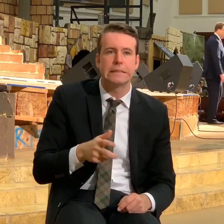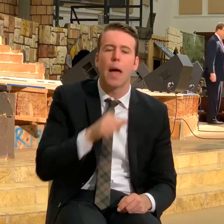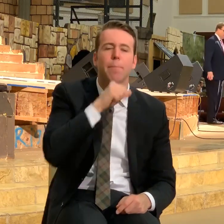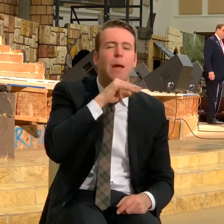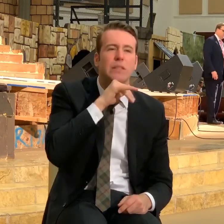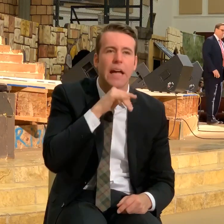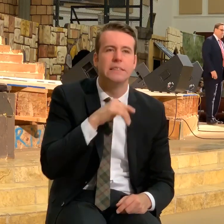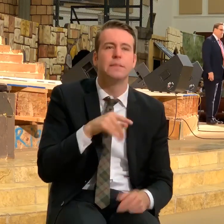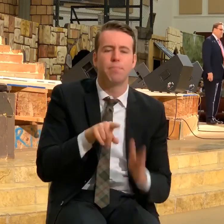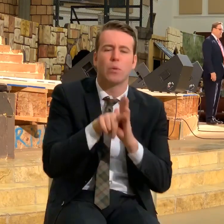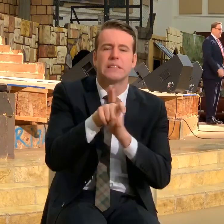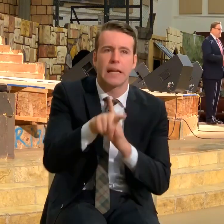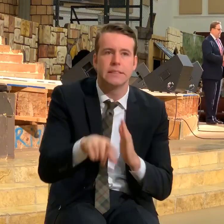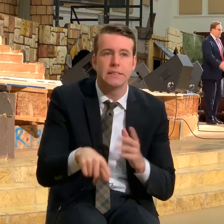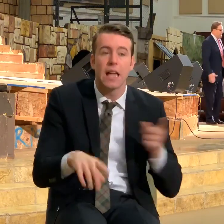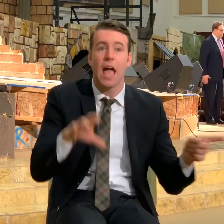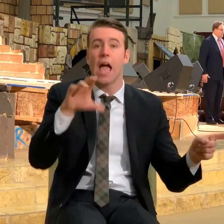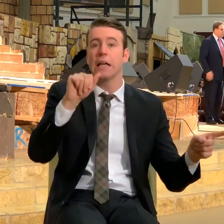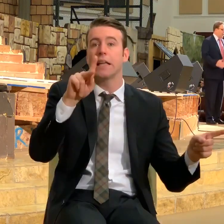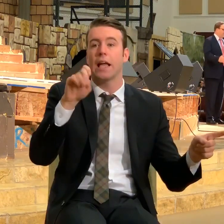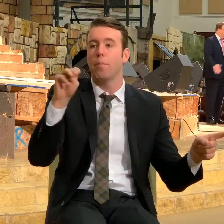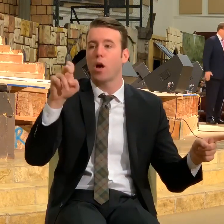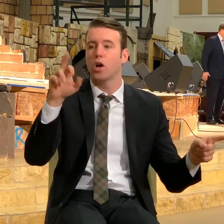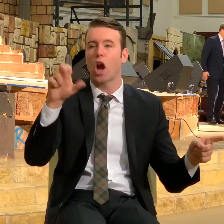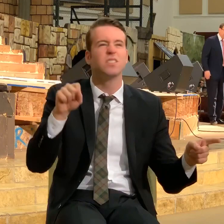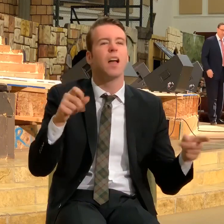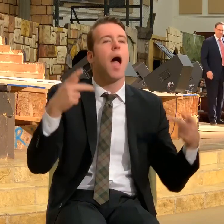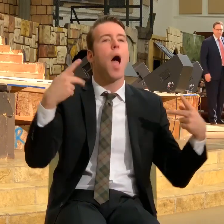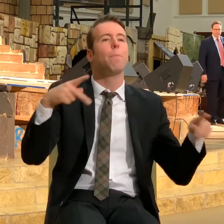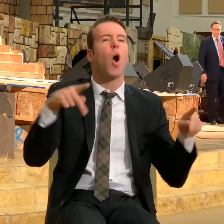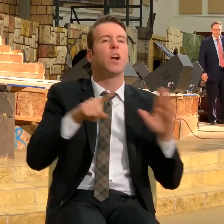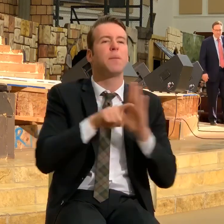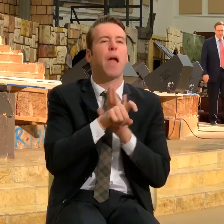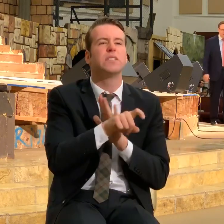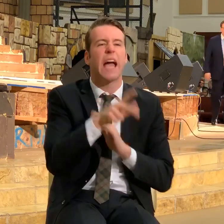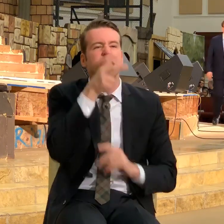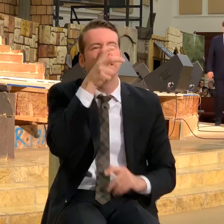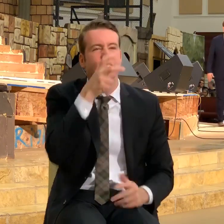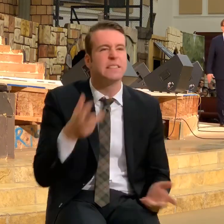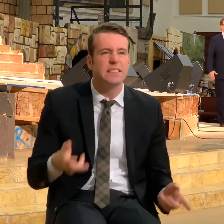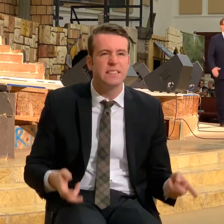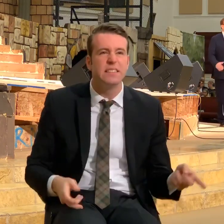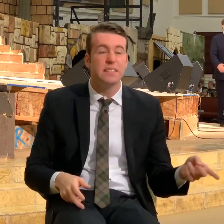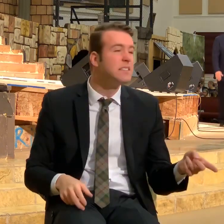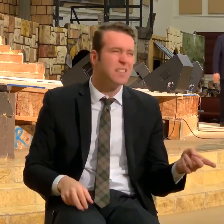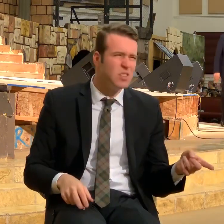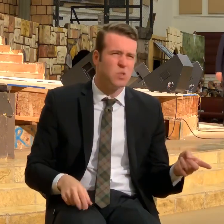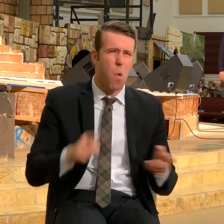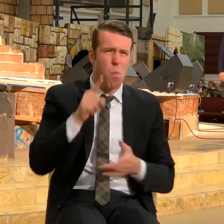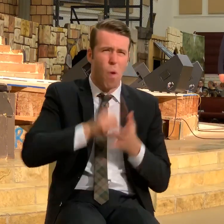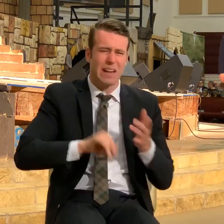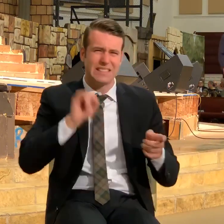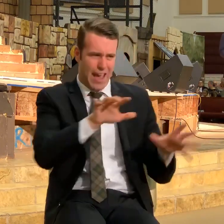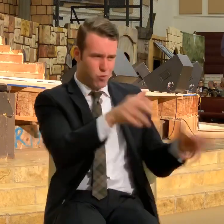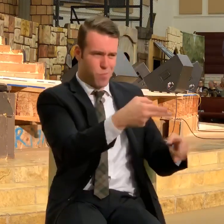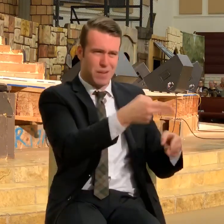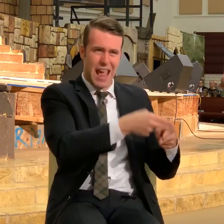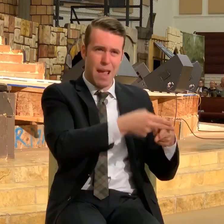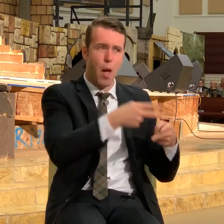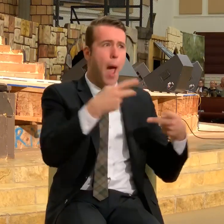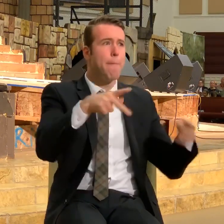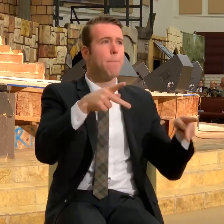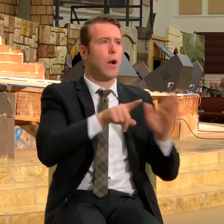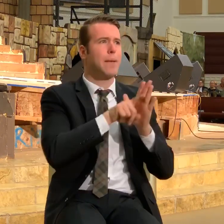Cake mockers, it just sounded better. Party parasites. What is a cake mocker? What's a